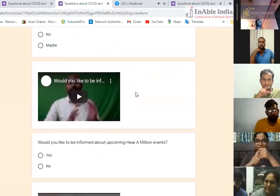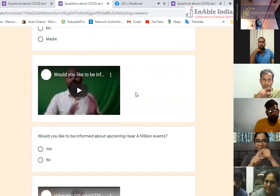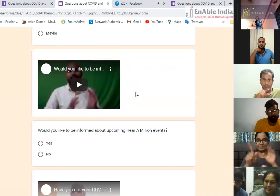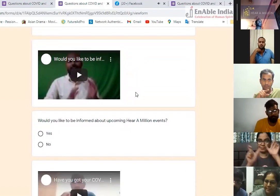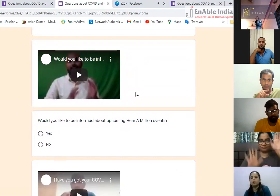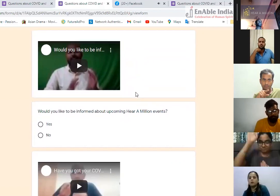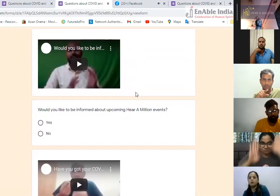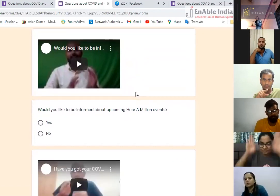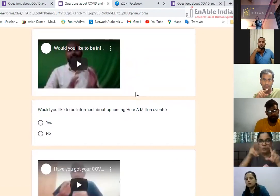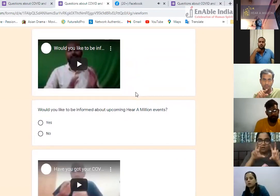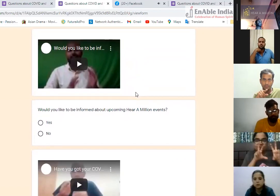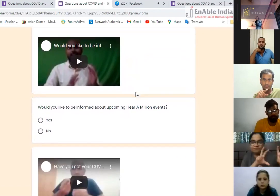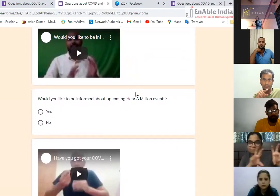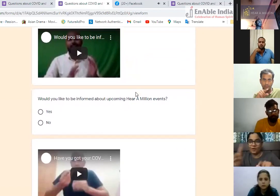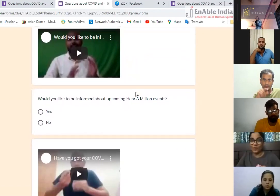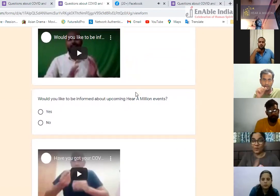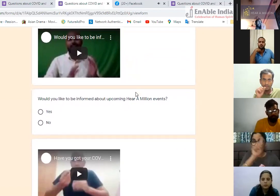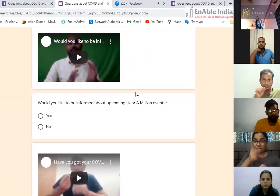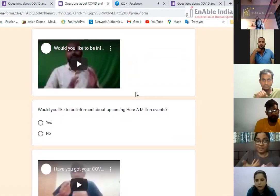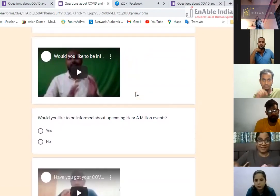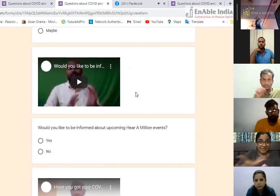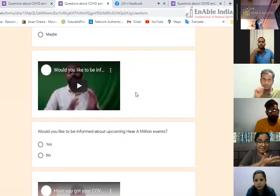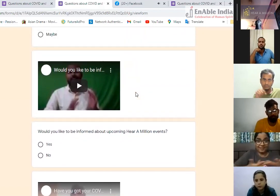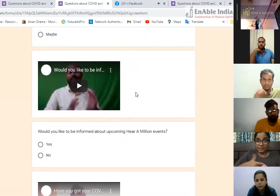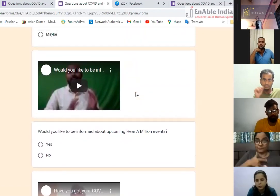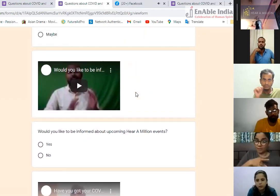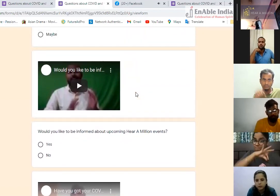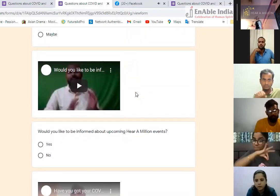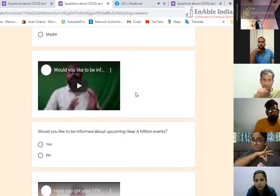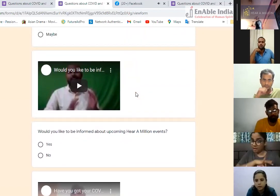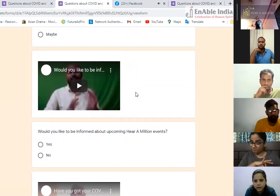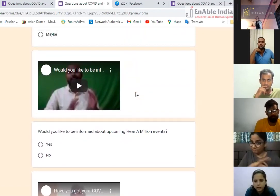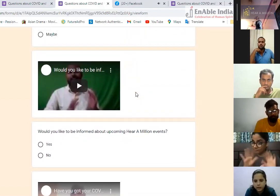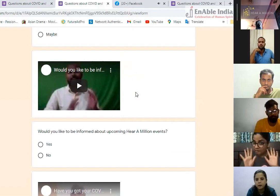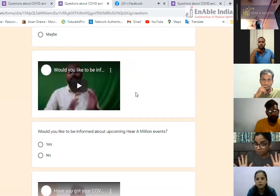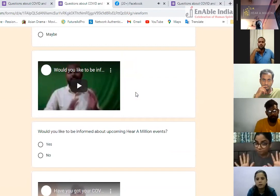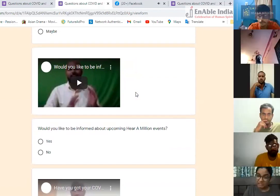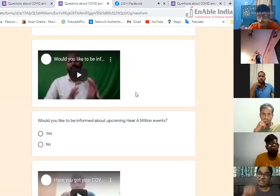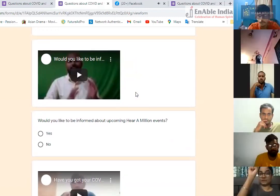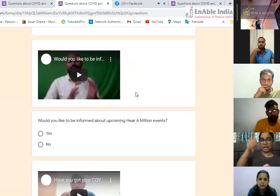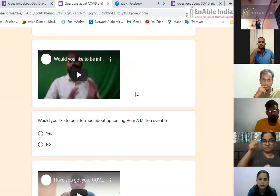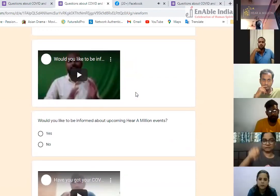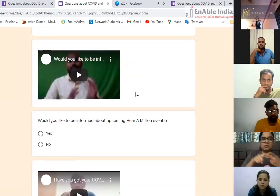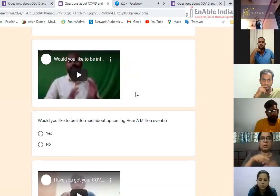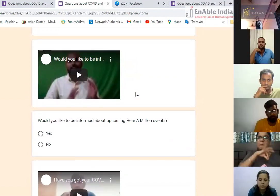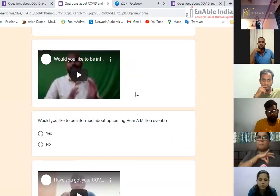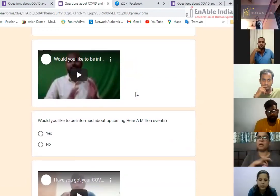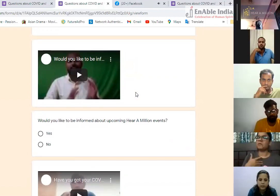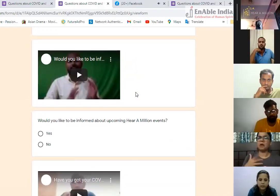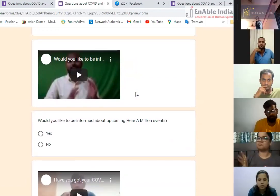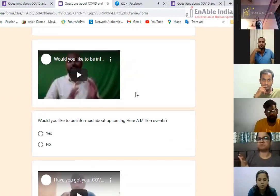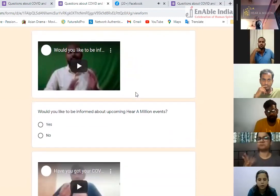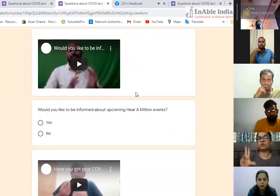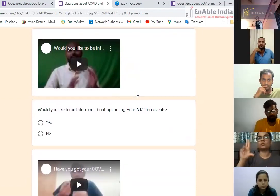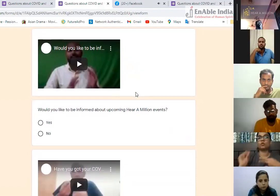The workshop along with the doctor, was it beneficial for you? The complete an hour was beneficial for you?